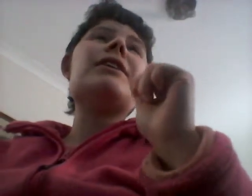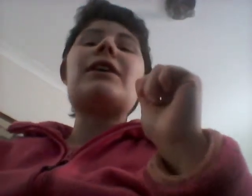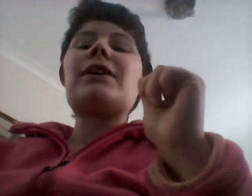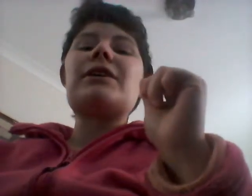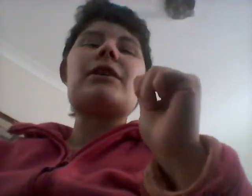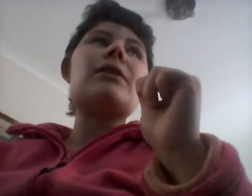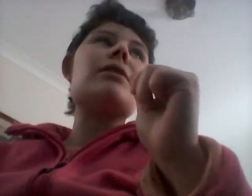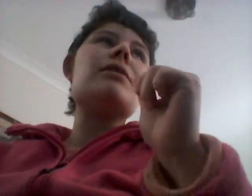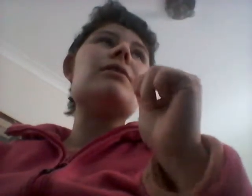E-I-E-I-O.